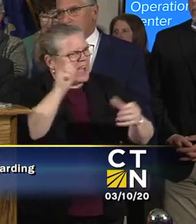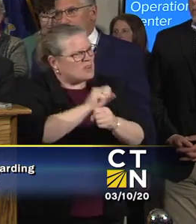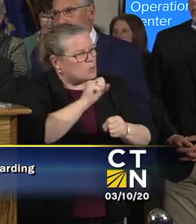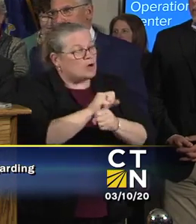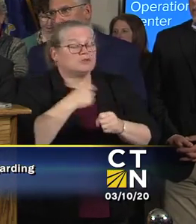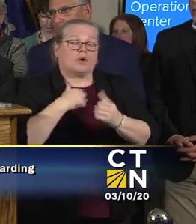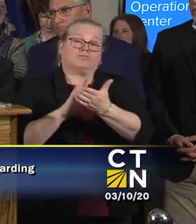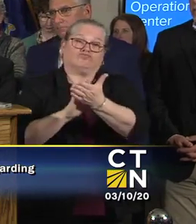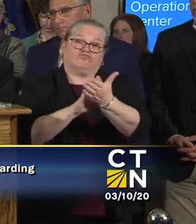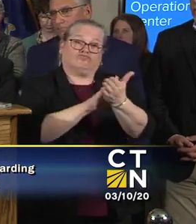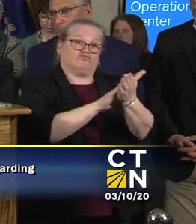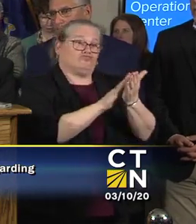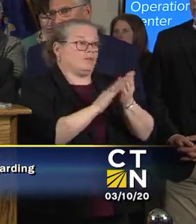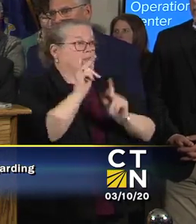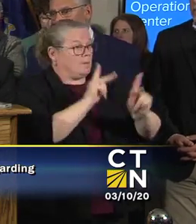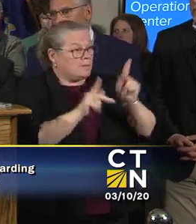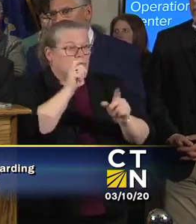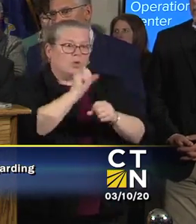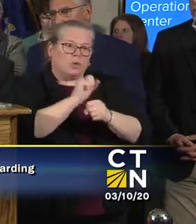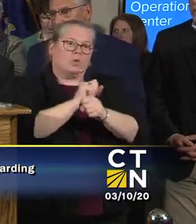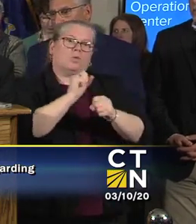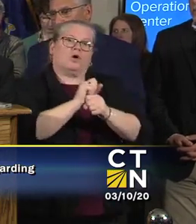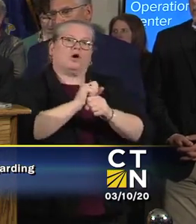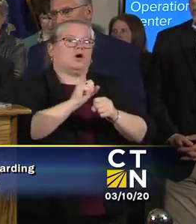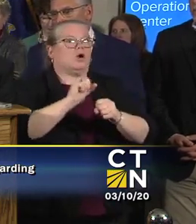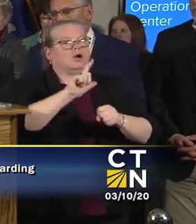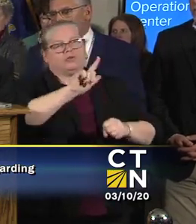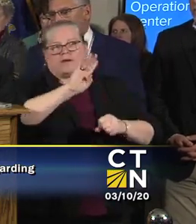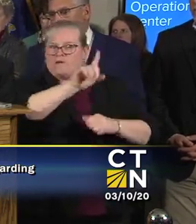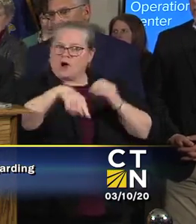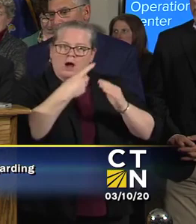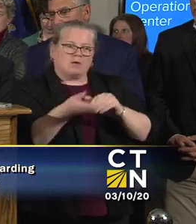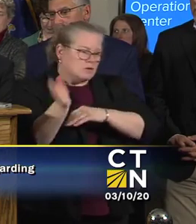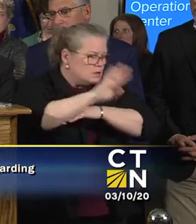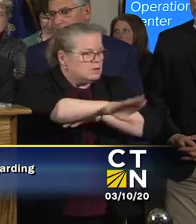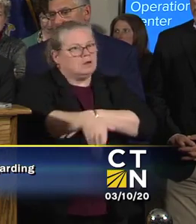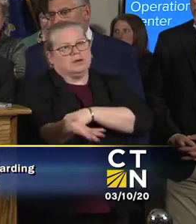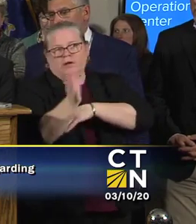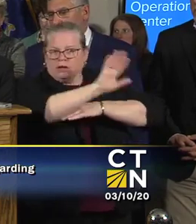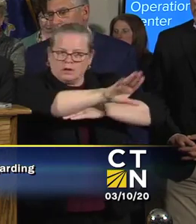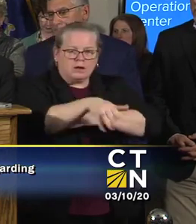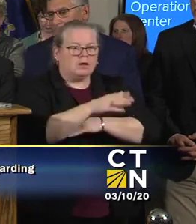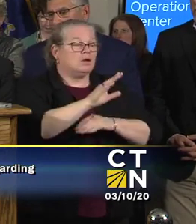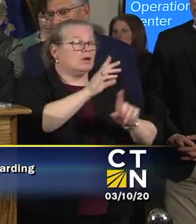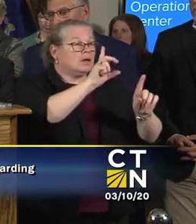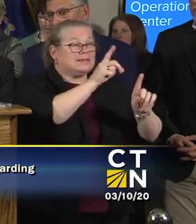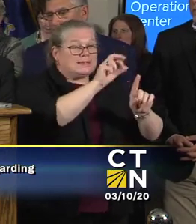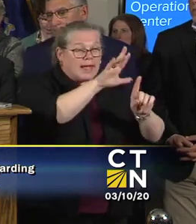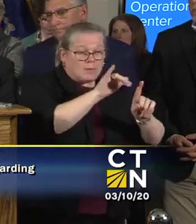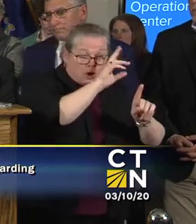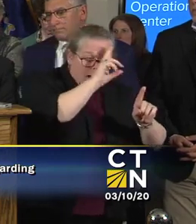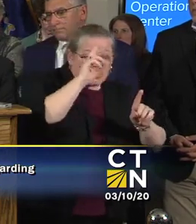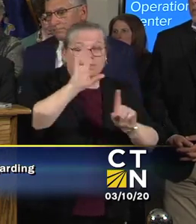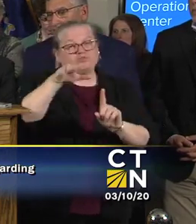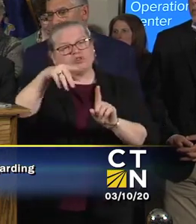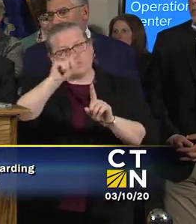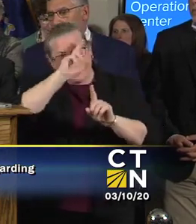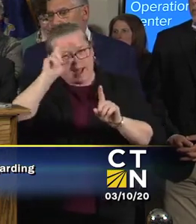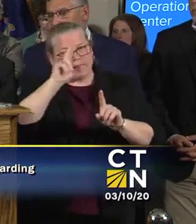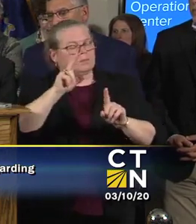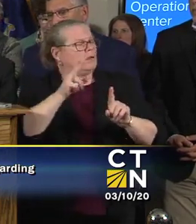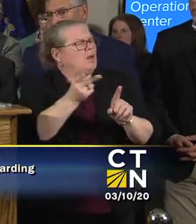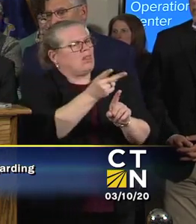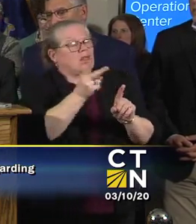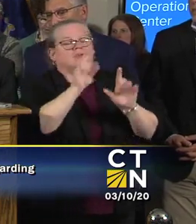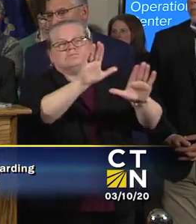these hospitals, Danbury and Bridgeport Hospital, who have been phenomenal, and all of us working together in regards to making sure that everyone has been